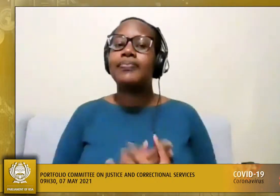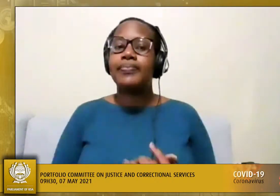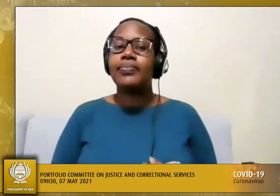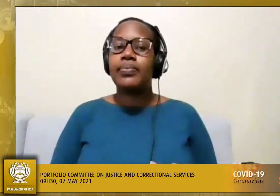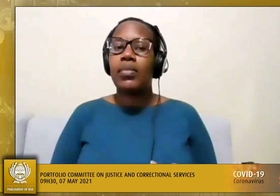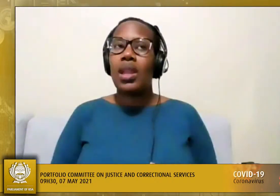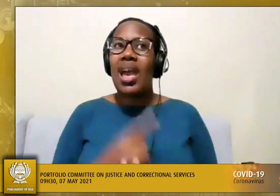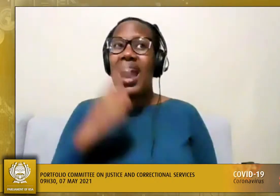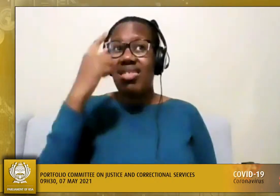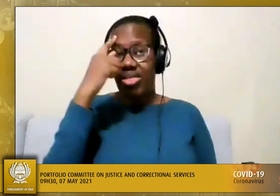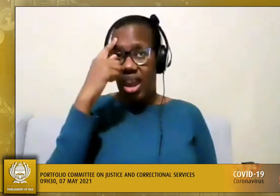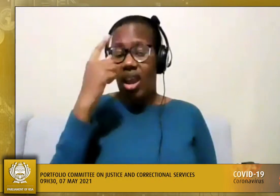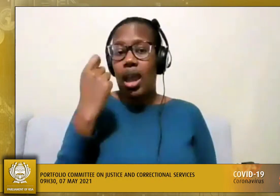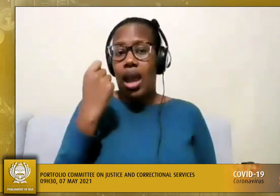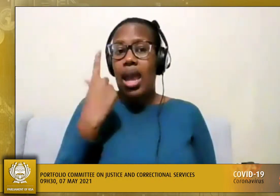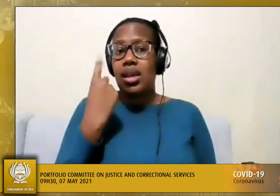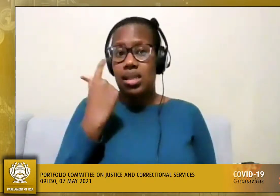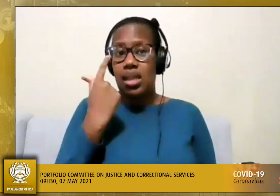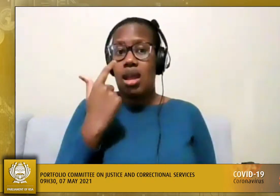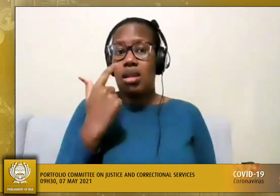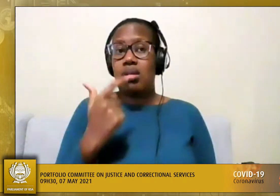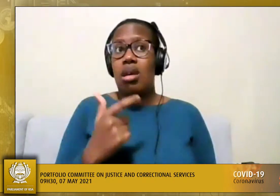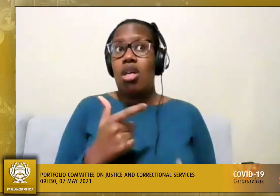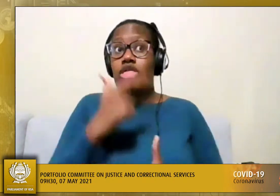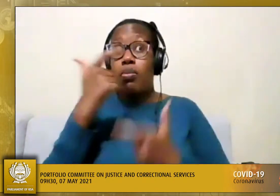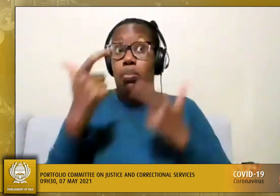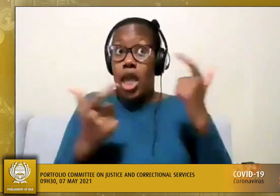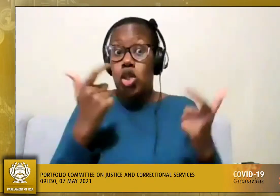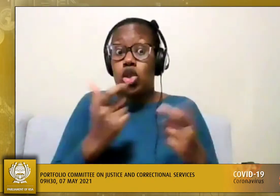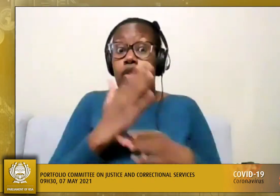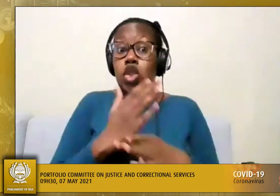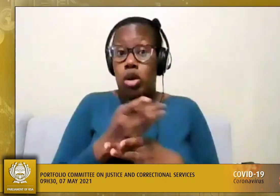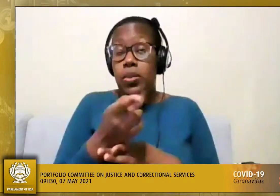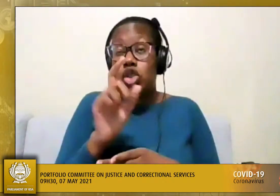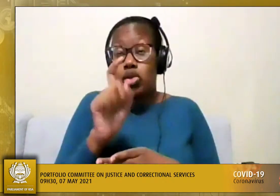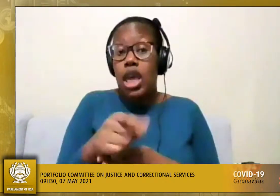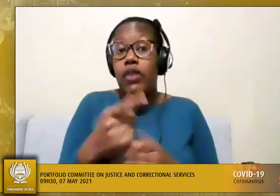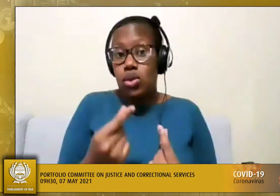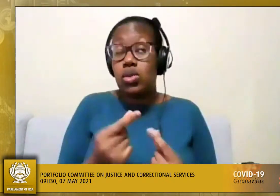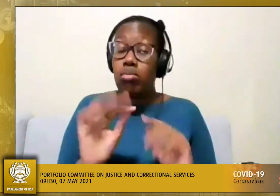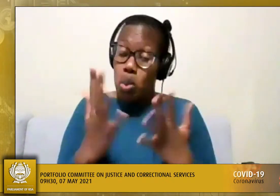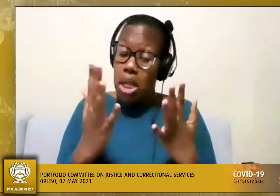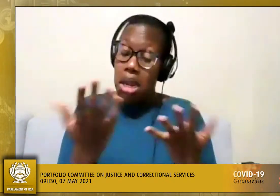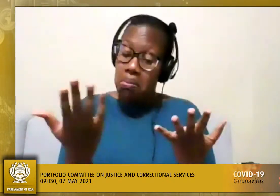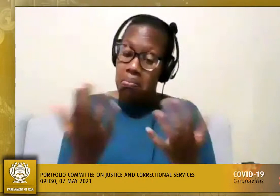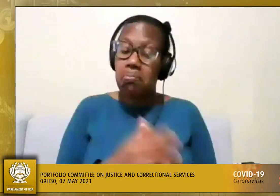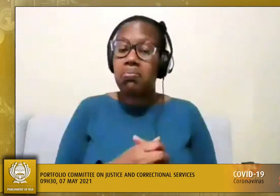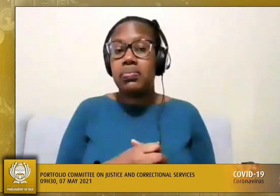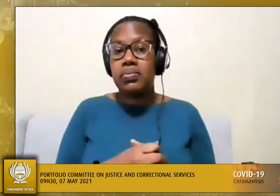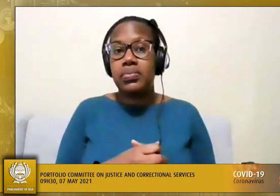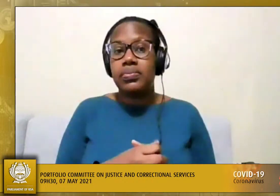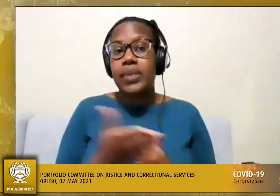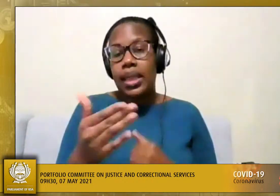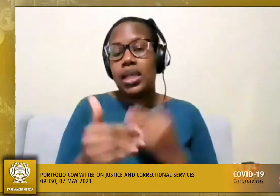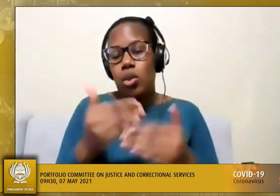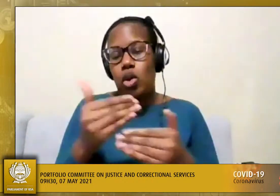um I think I understand the magnitude of the job that you've had to do so well done um there is